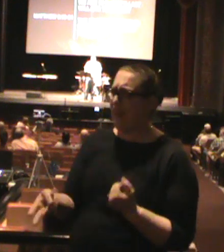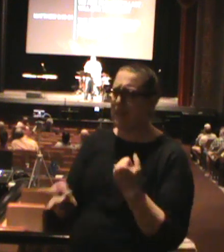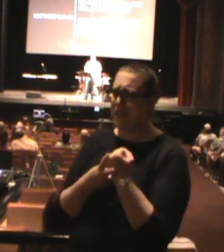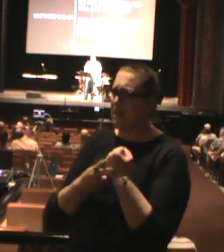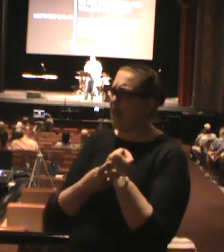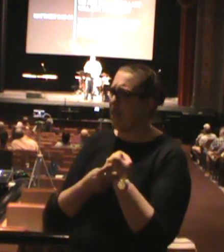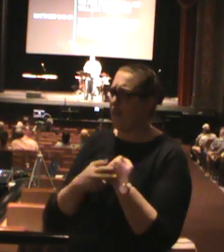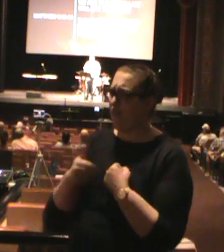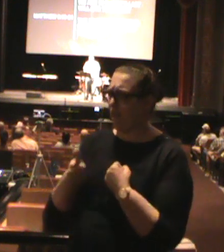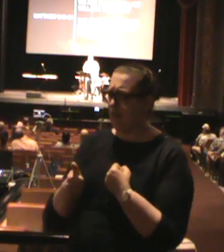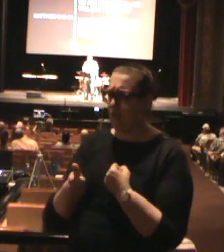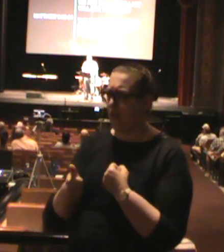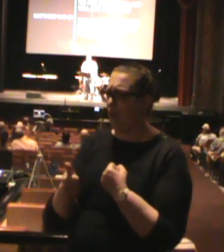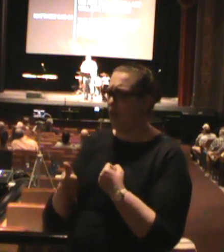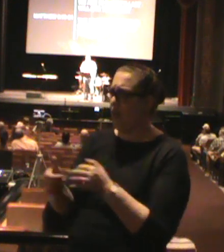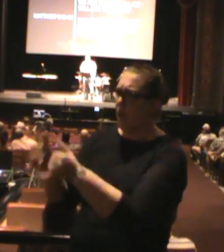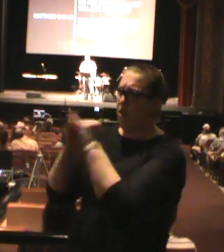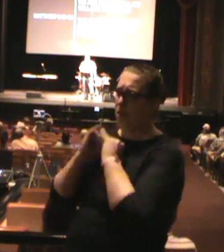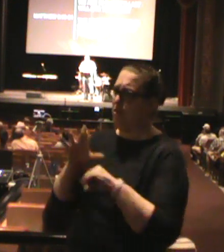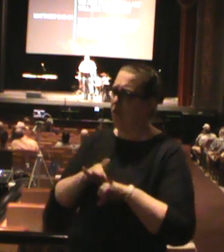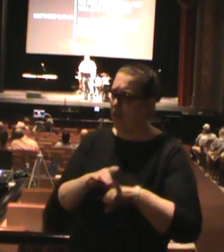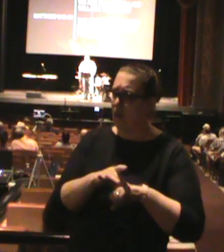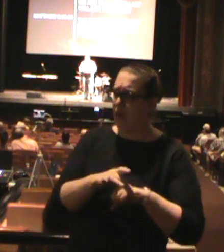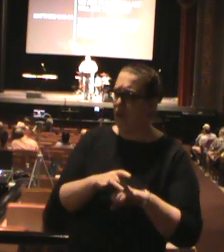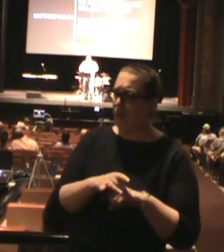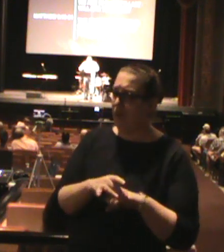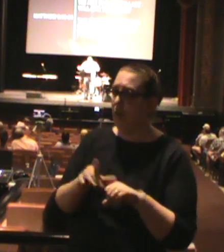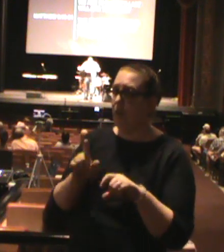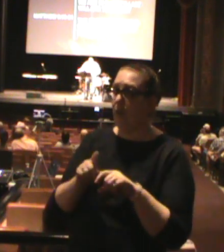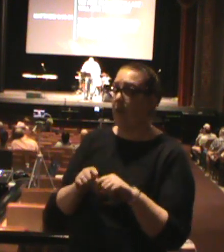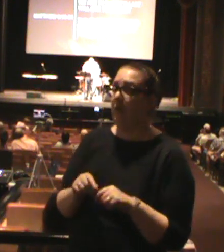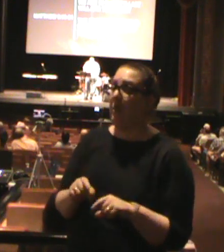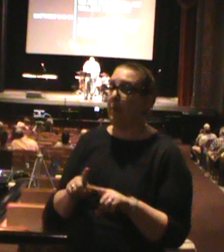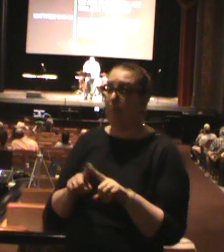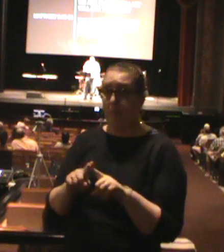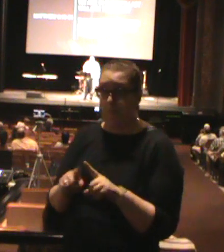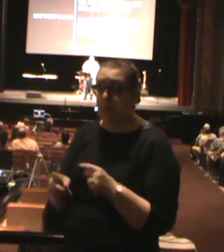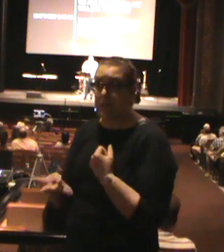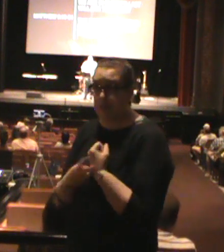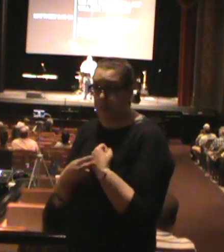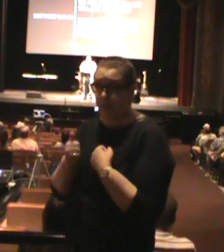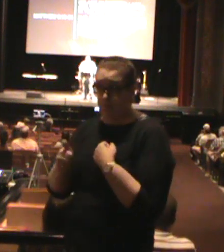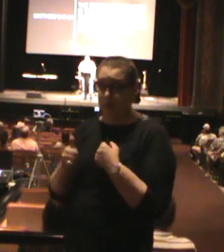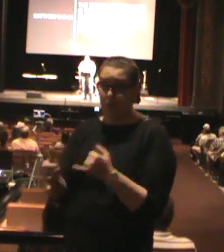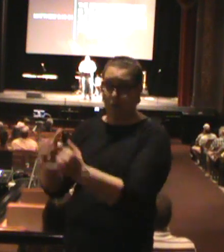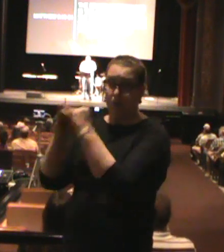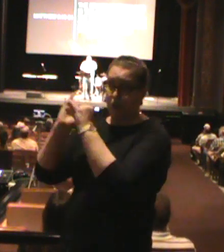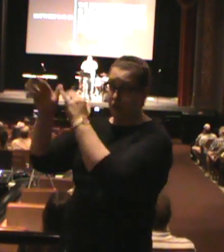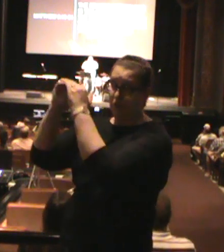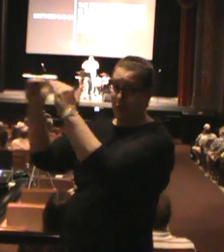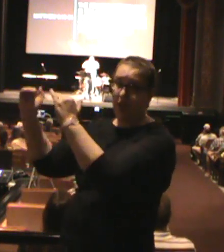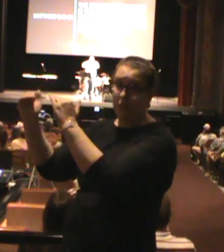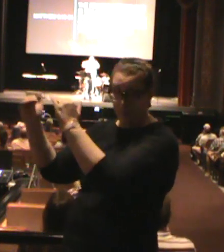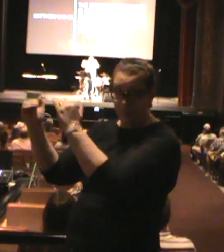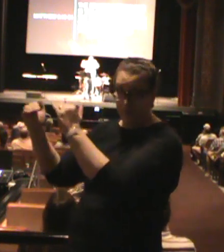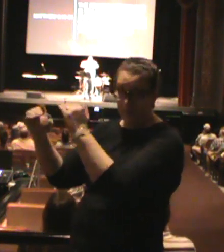yourselves treasures on earth for moth and rust destroy. But store up for yourselves treasures in heaven. The heavenly treasures that he's talking